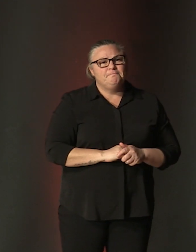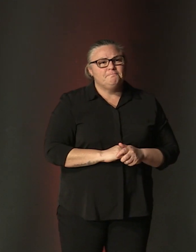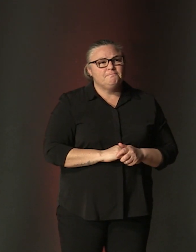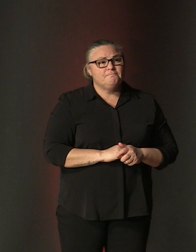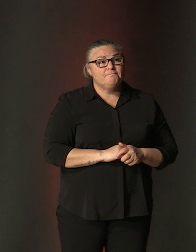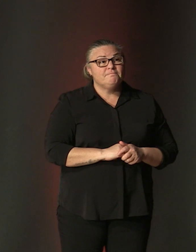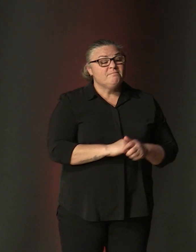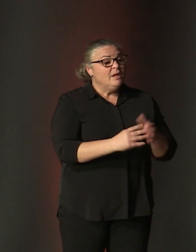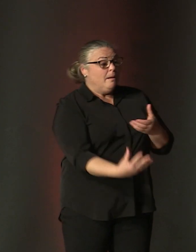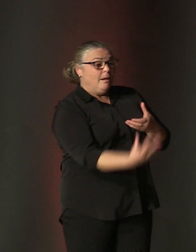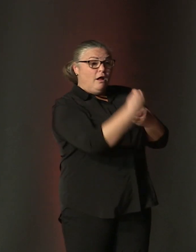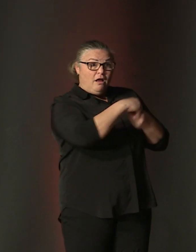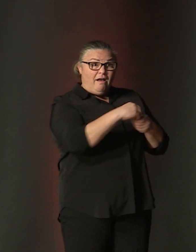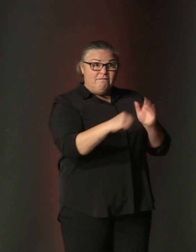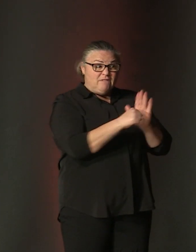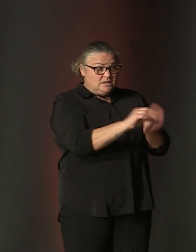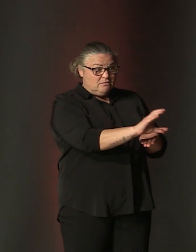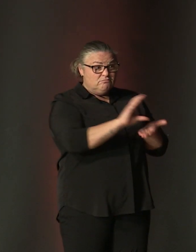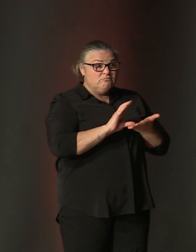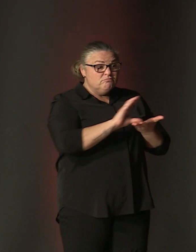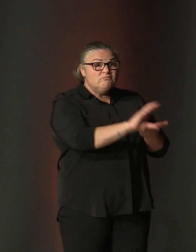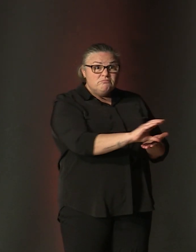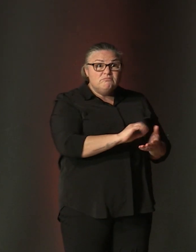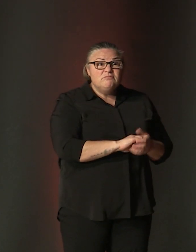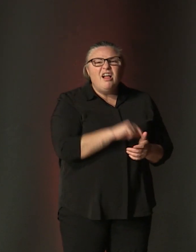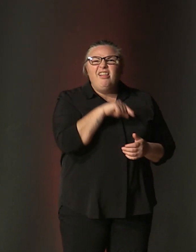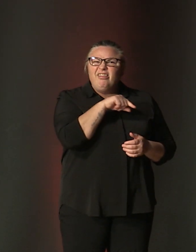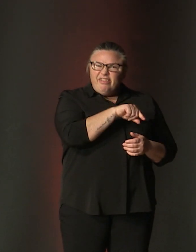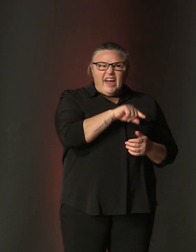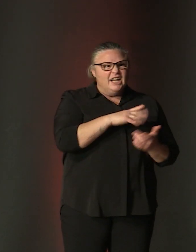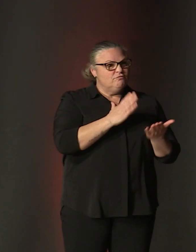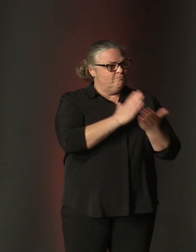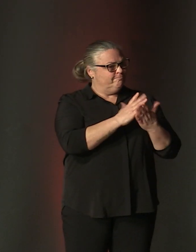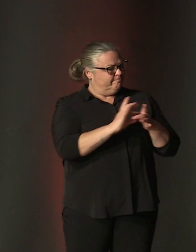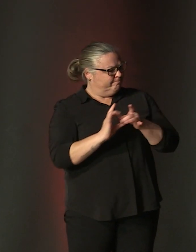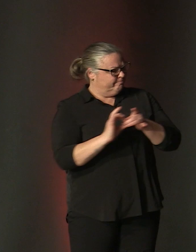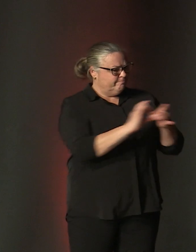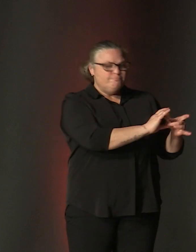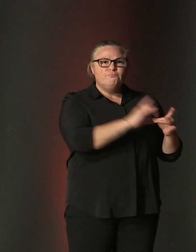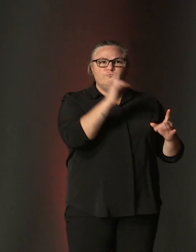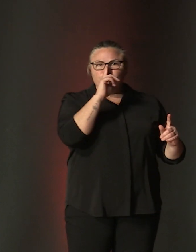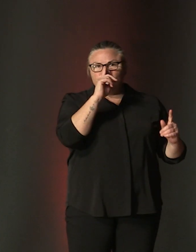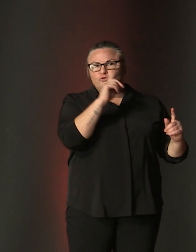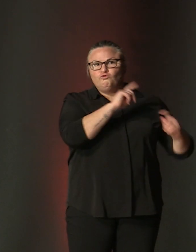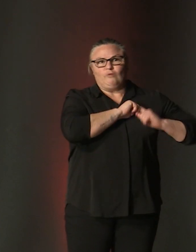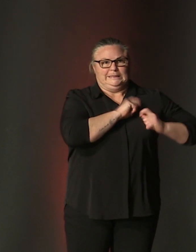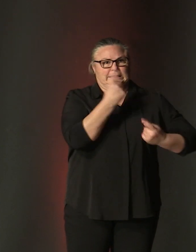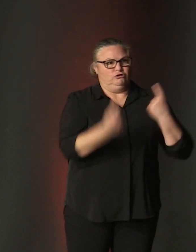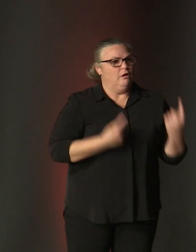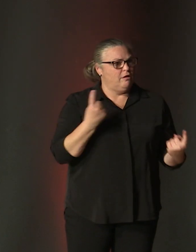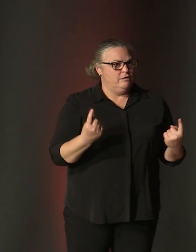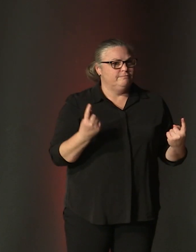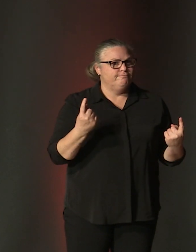Participatory funding is run on an act of mutual trust between the funder and the